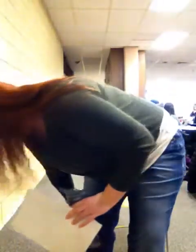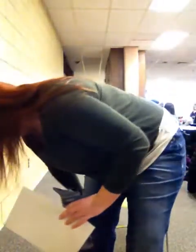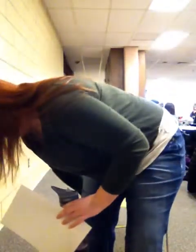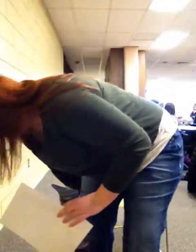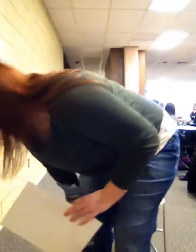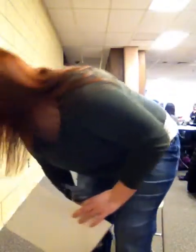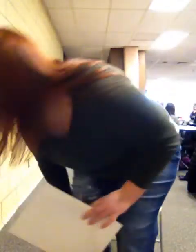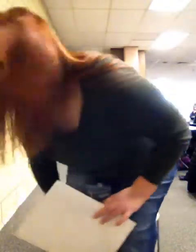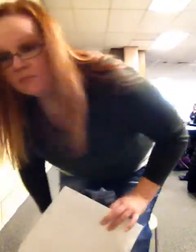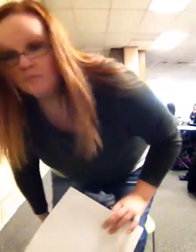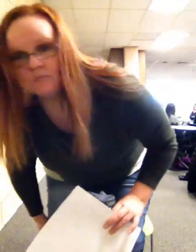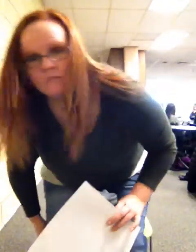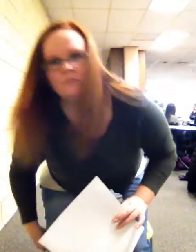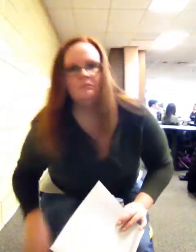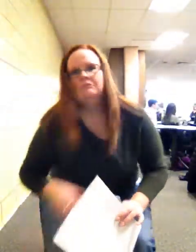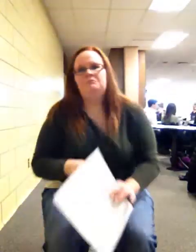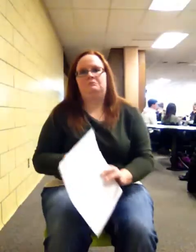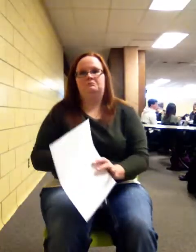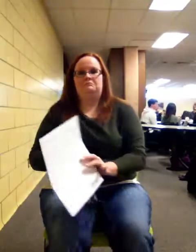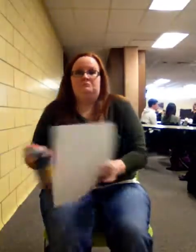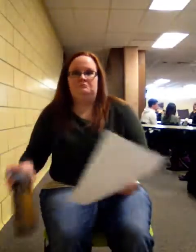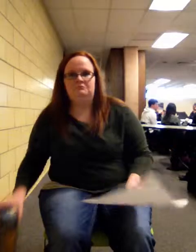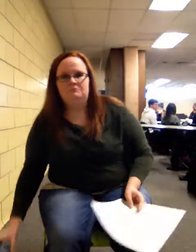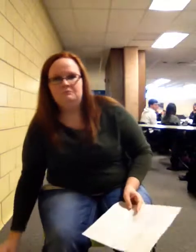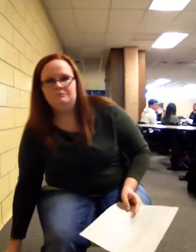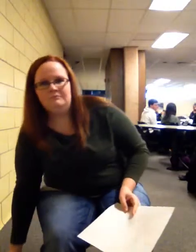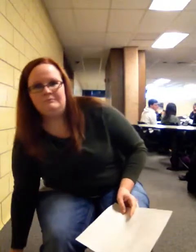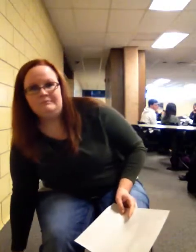Okay, so chapter 6, it starts on page 189,